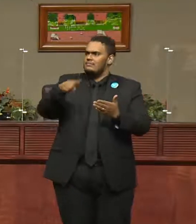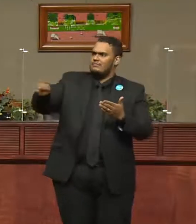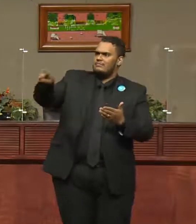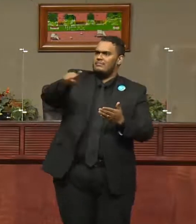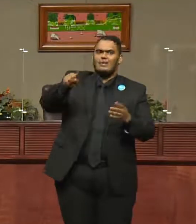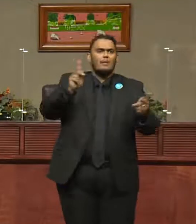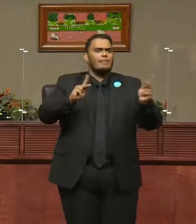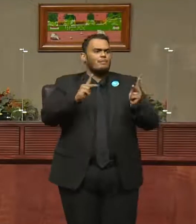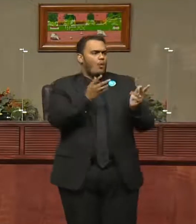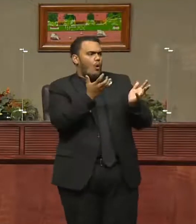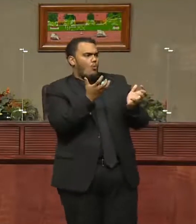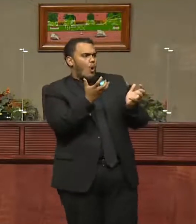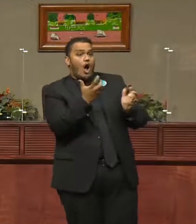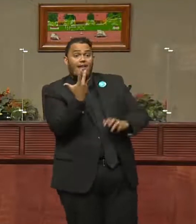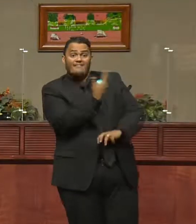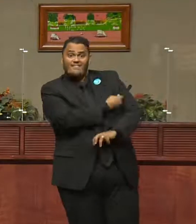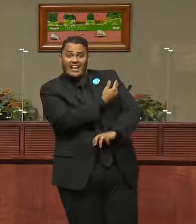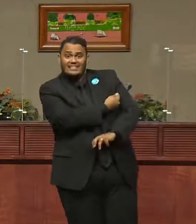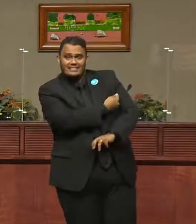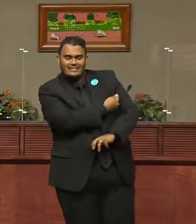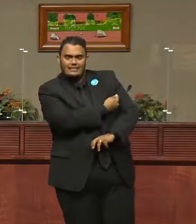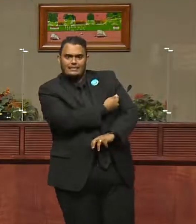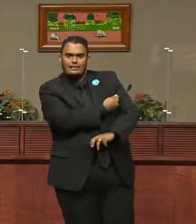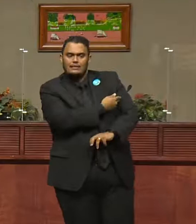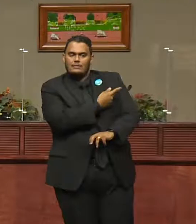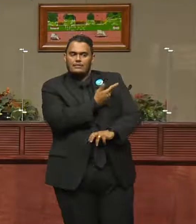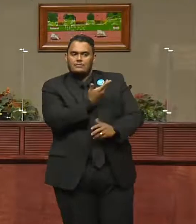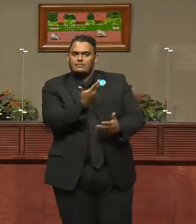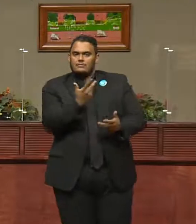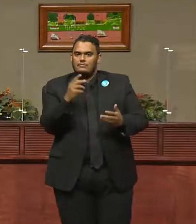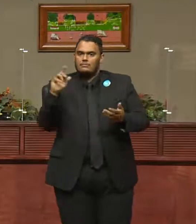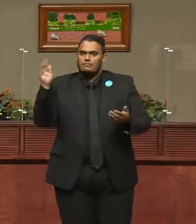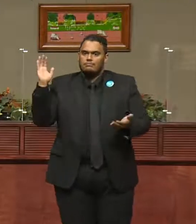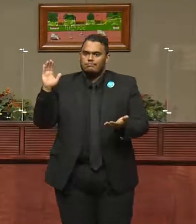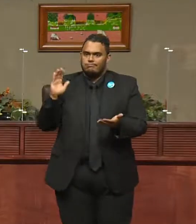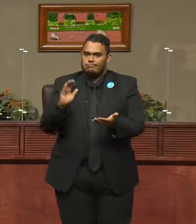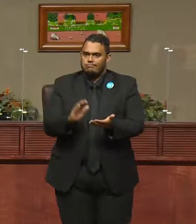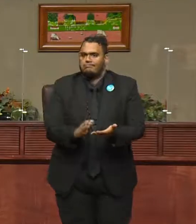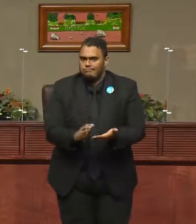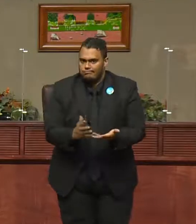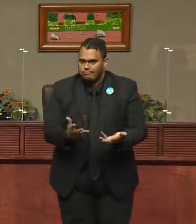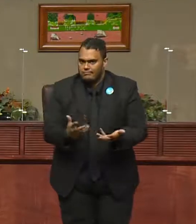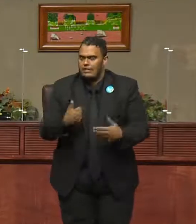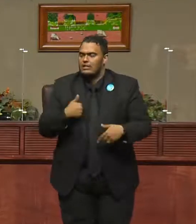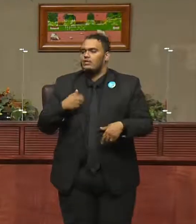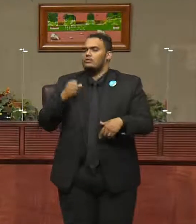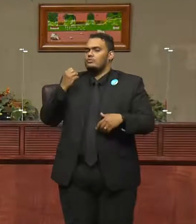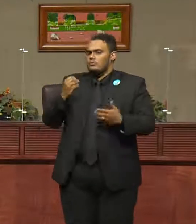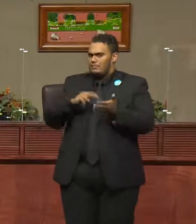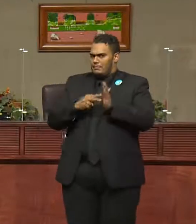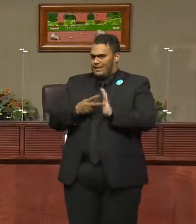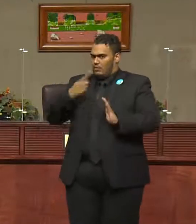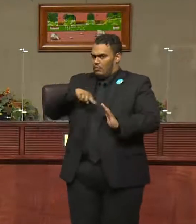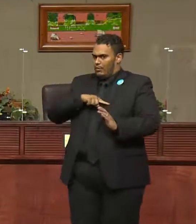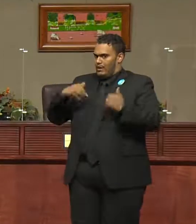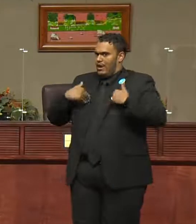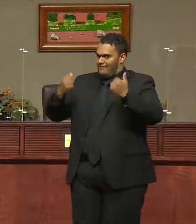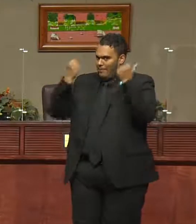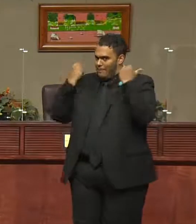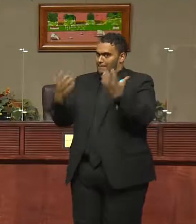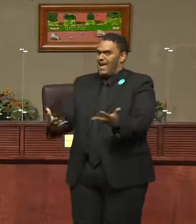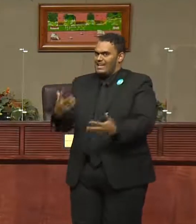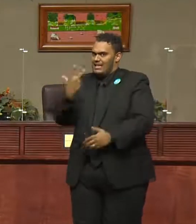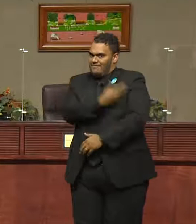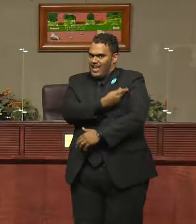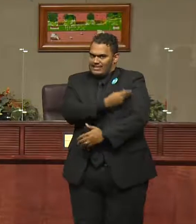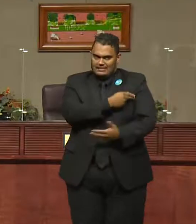actually have more vaccines than appointments taken by our community. We are operating the site about 50%, and it's